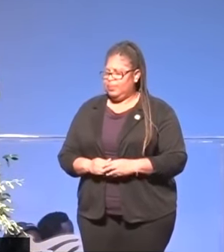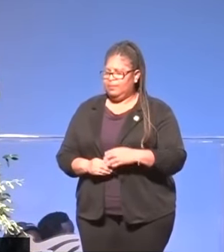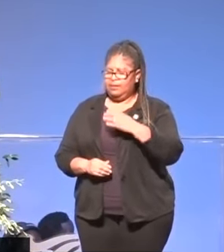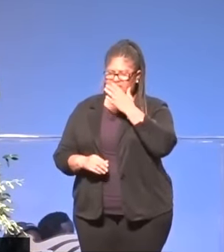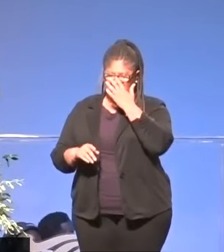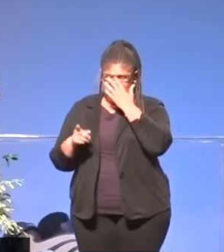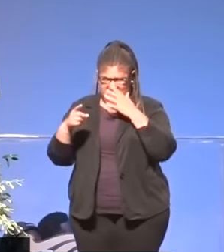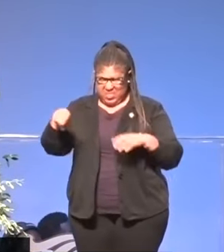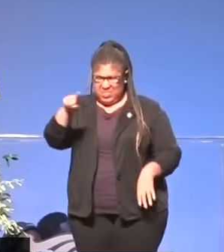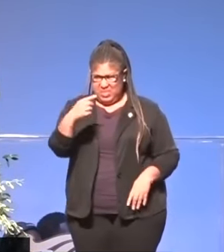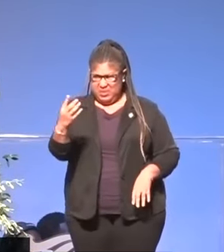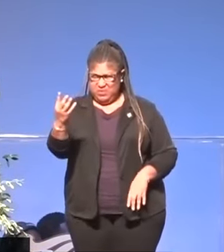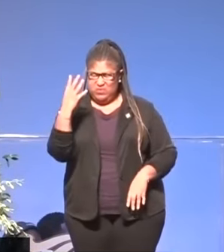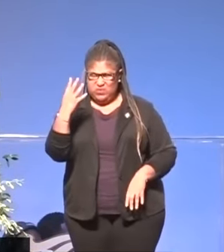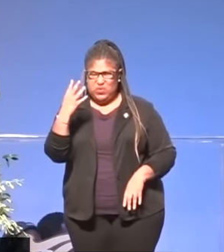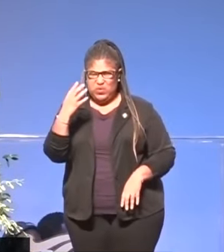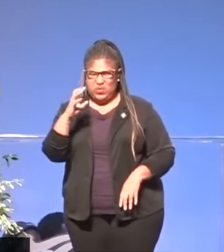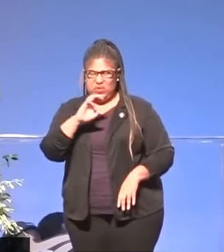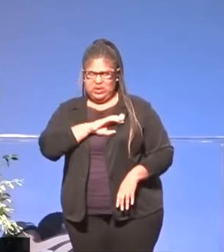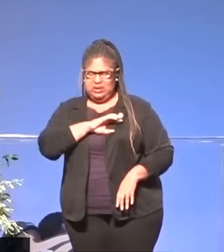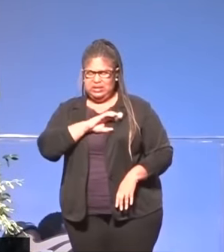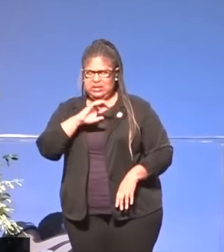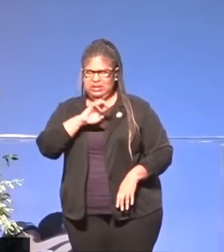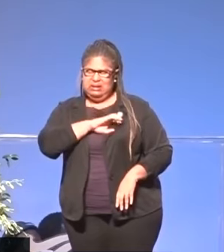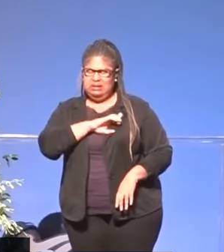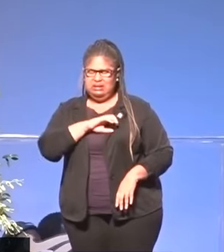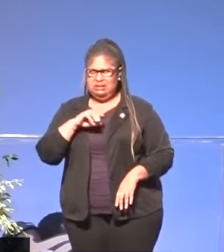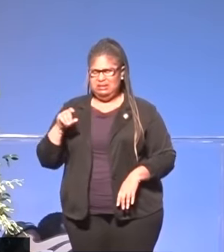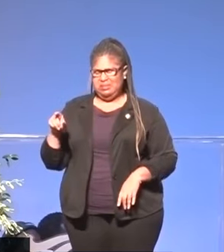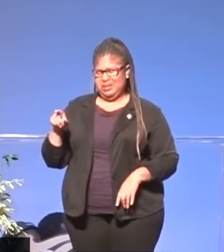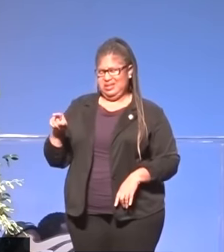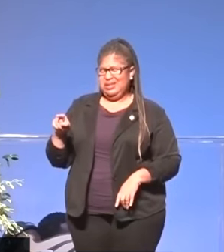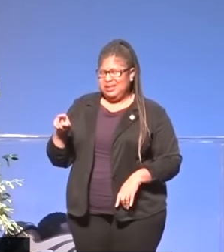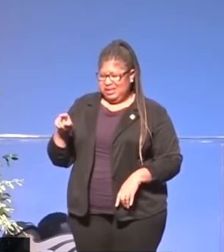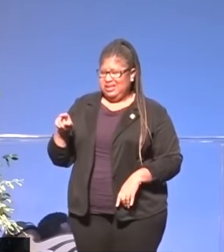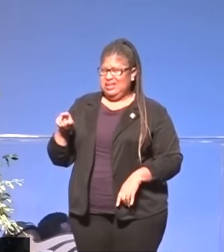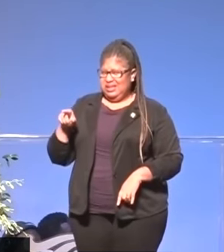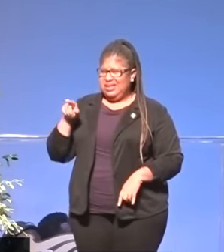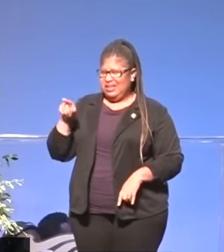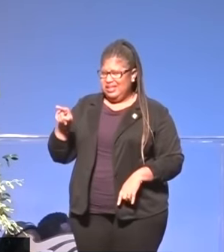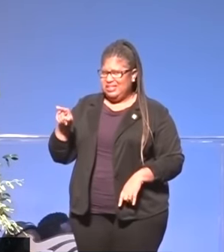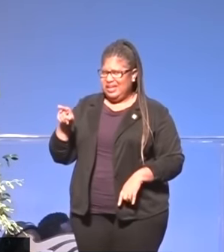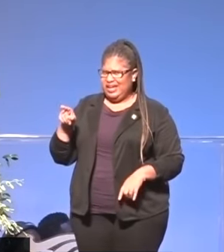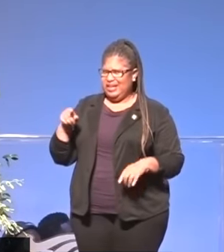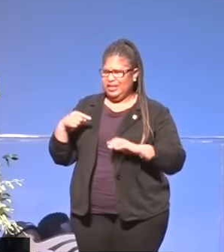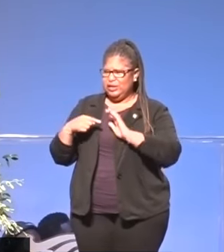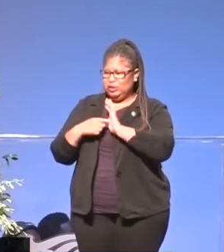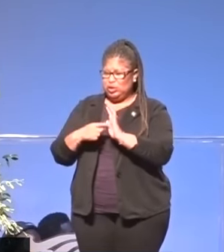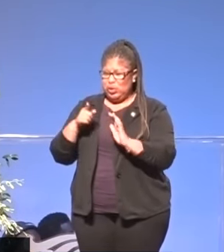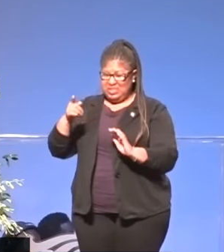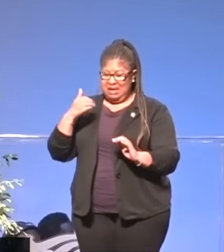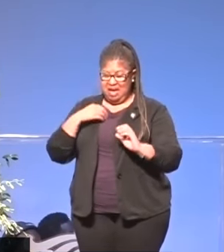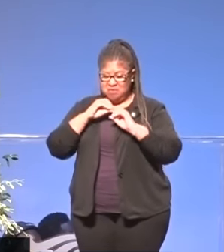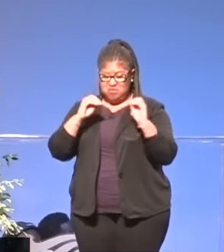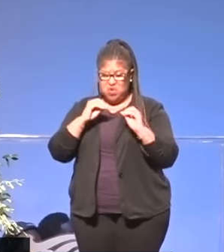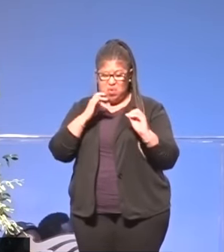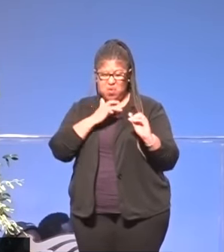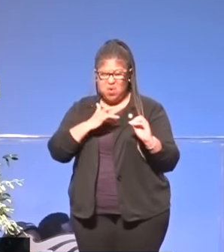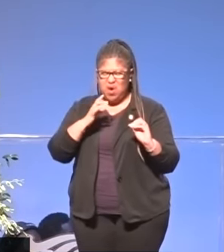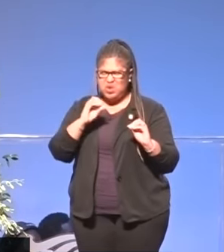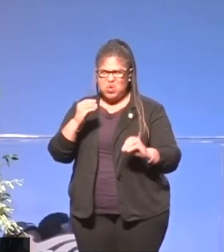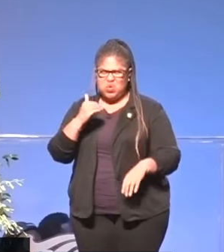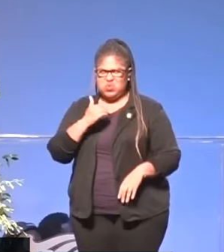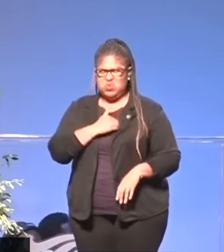four officers were literally on him for nine minutes and none of them showed they have a heart or soul. This is not just